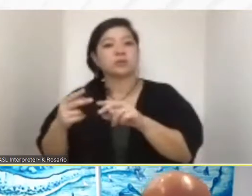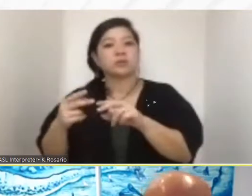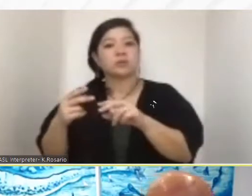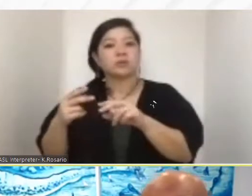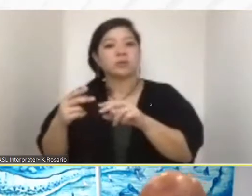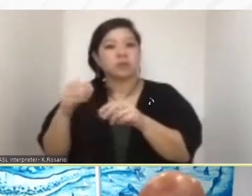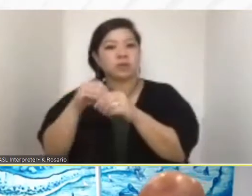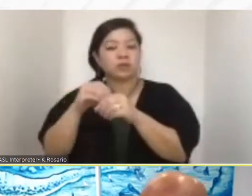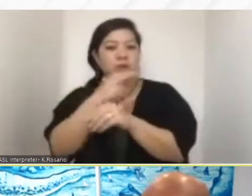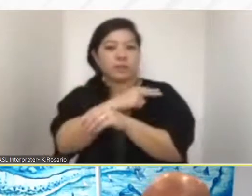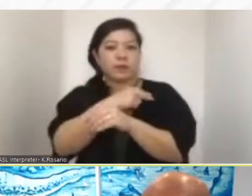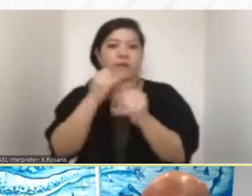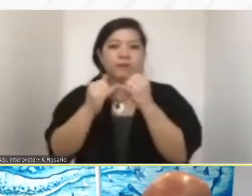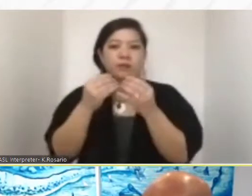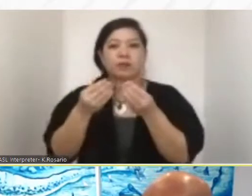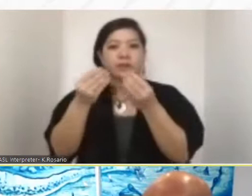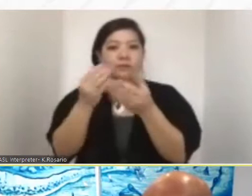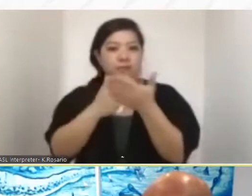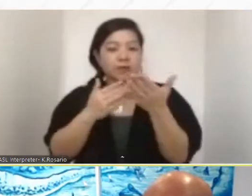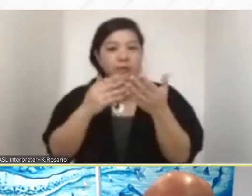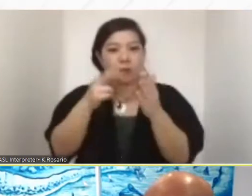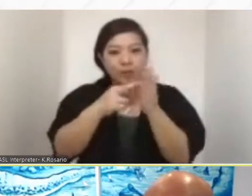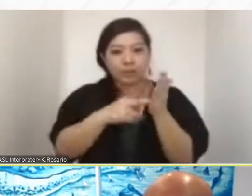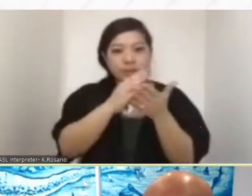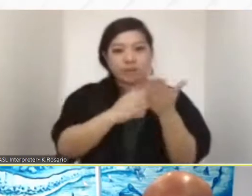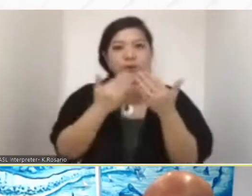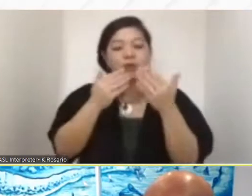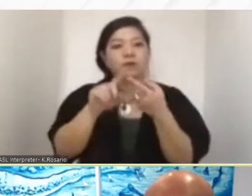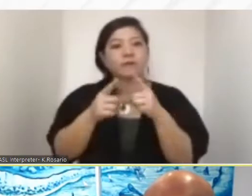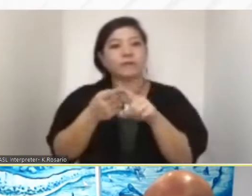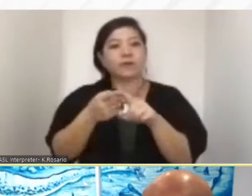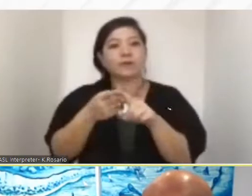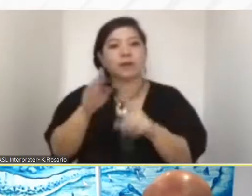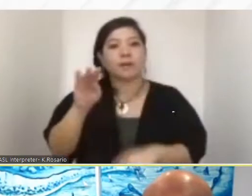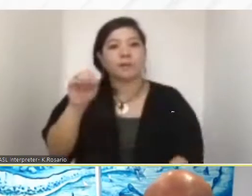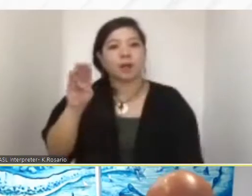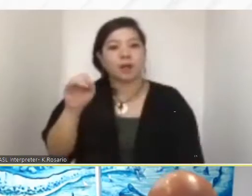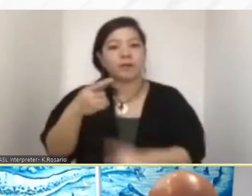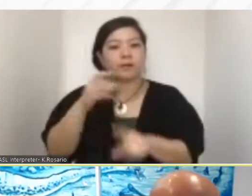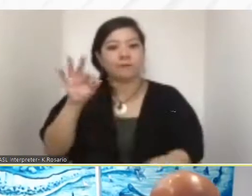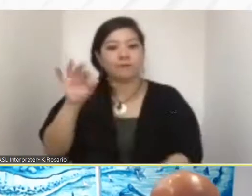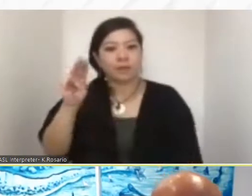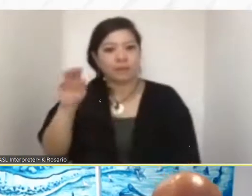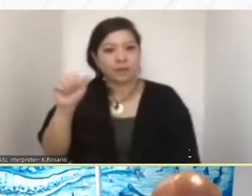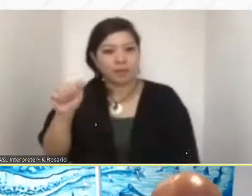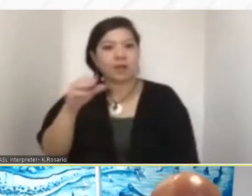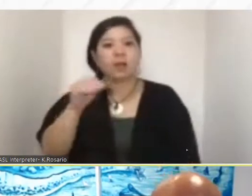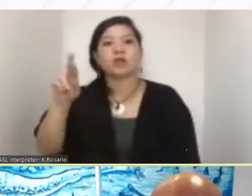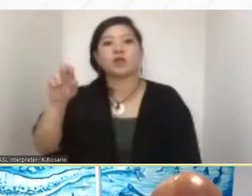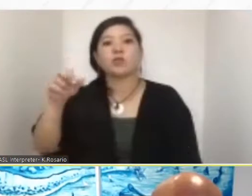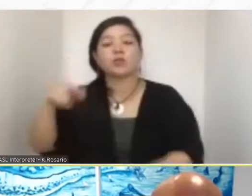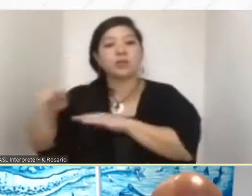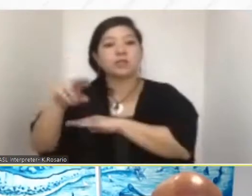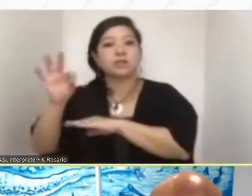finally, I just wanted to give a shout out and recognize my good friend Bob Fenton from FEMA in Region 9 and Eric Hiding over